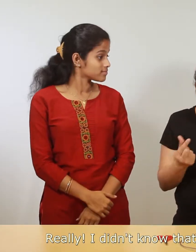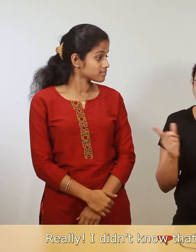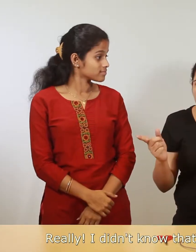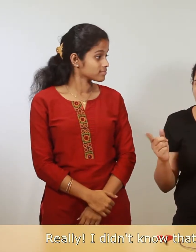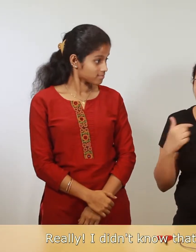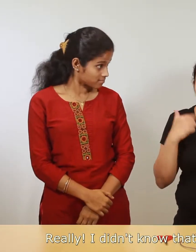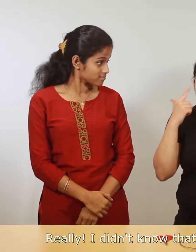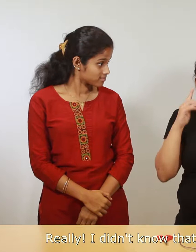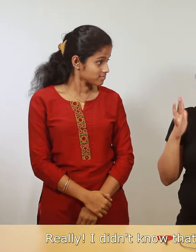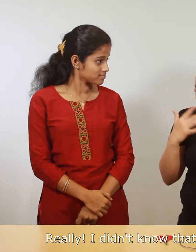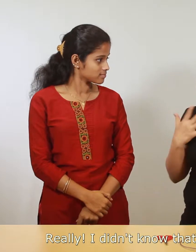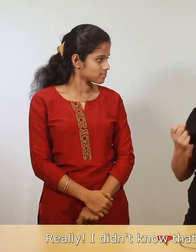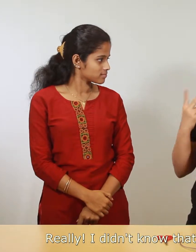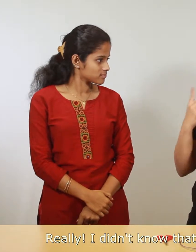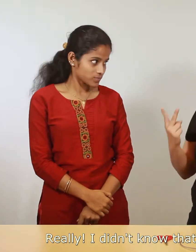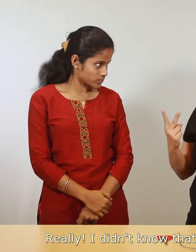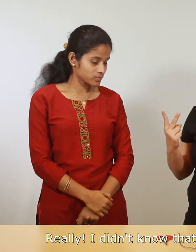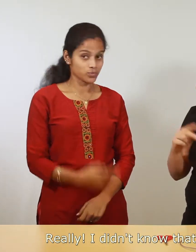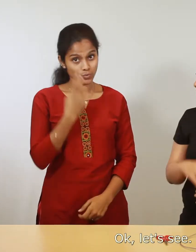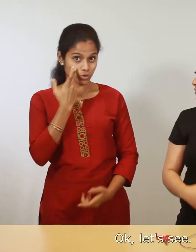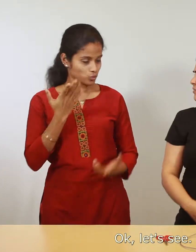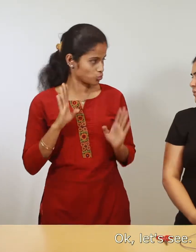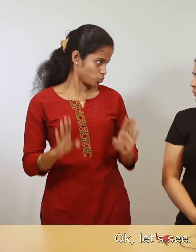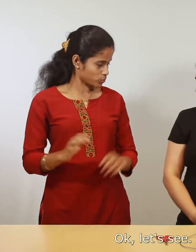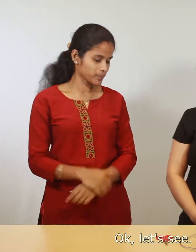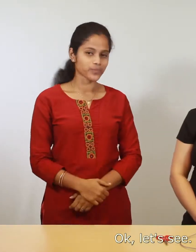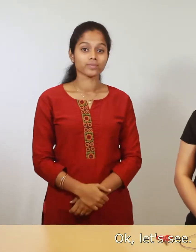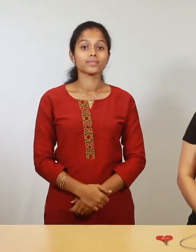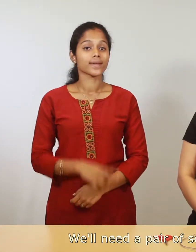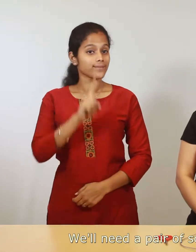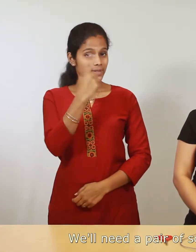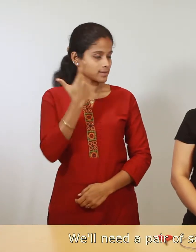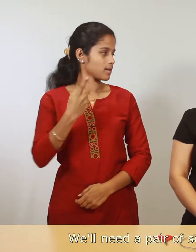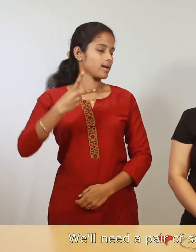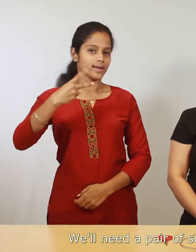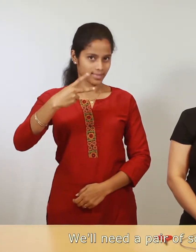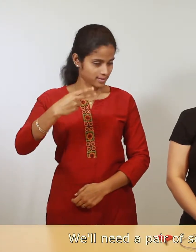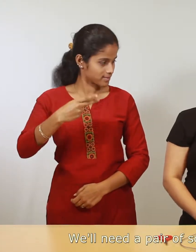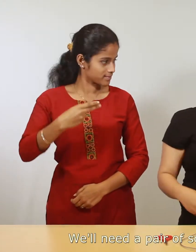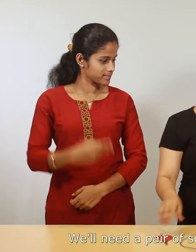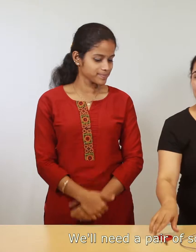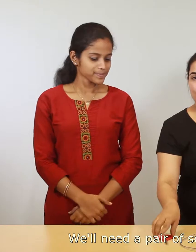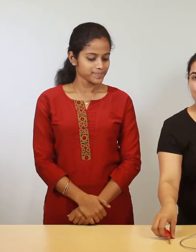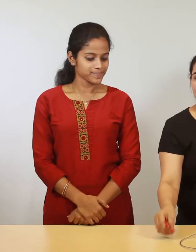Really? I didn't know that. Let's see. Okay, let's see. We'll need a pair of scissors.